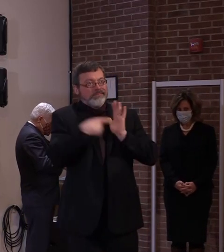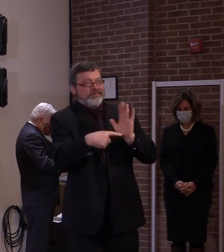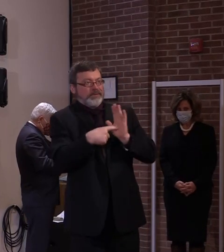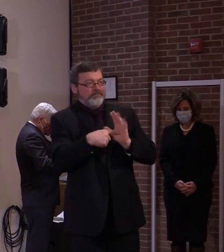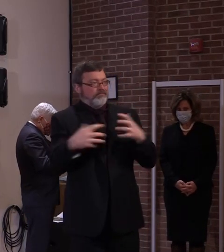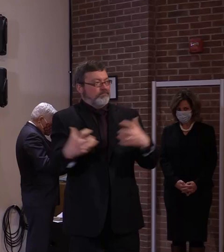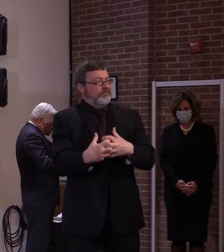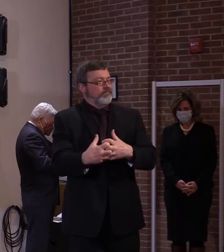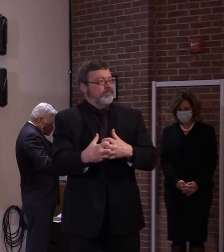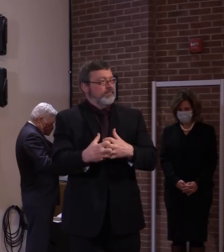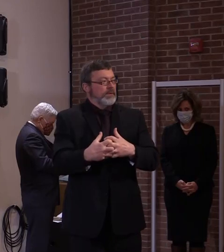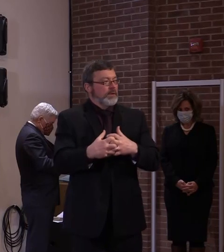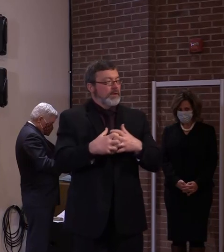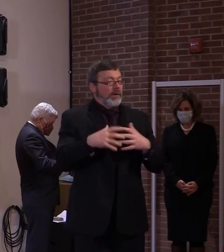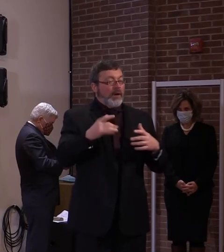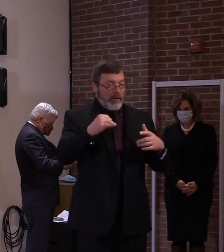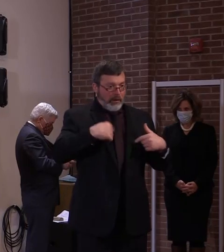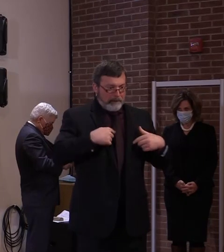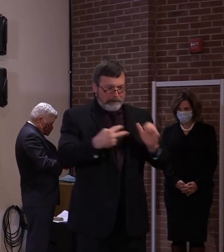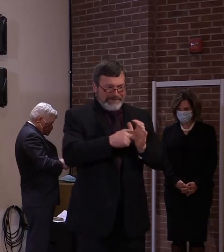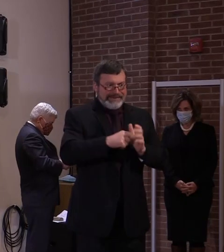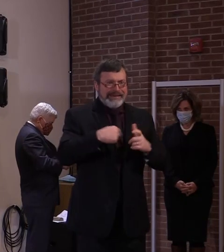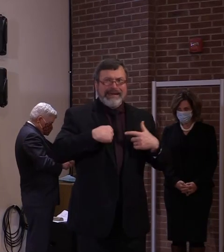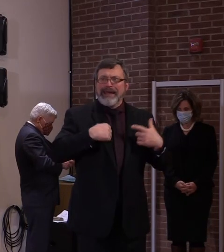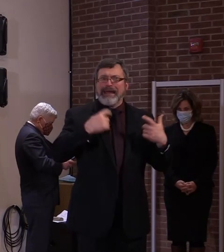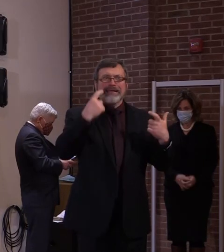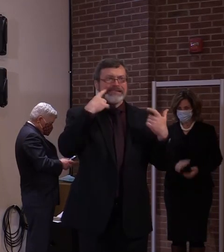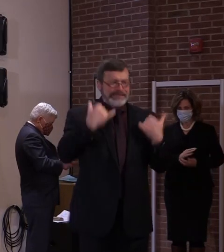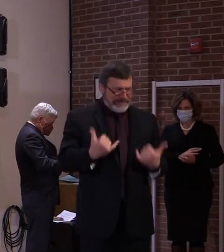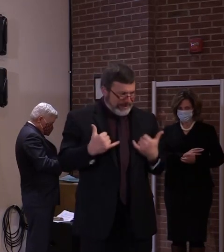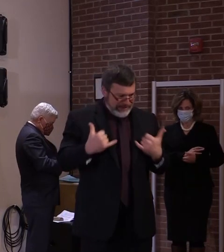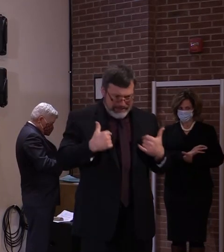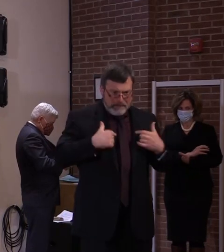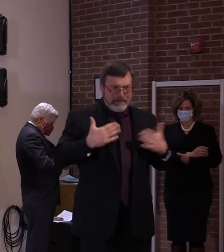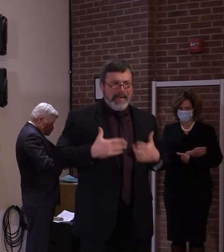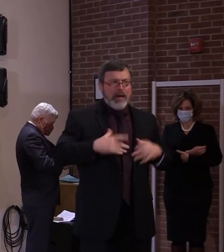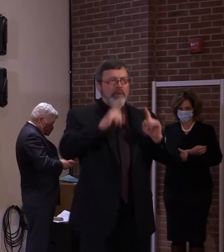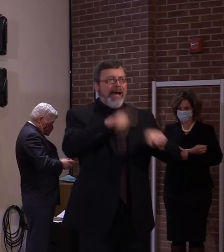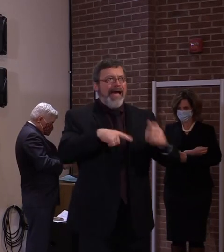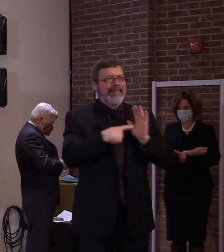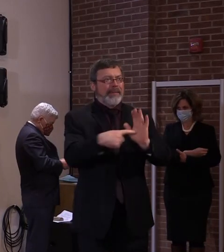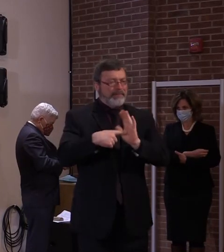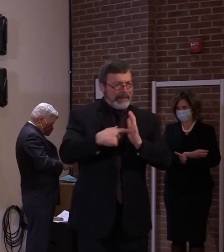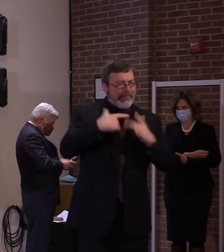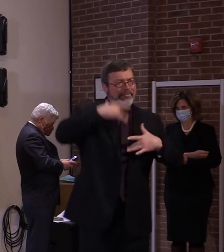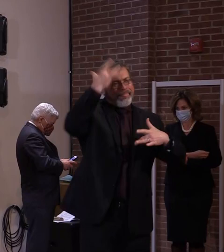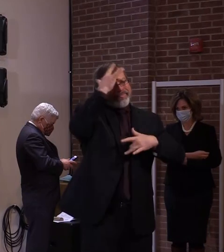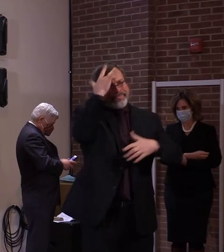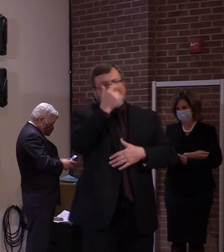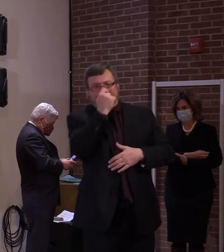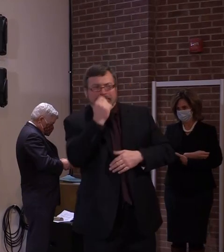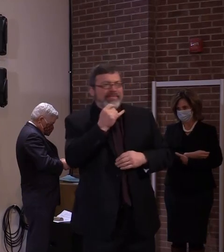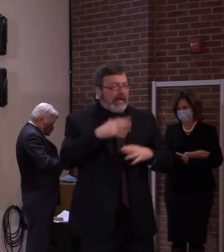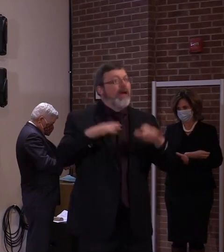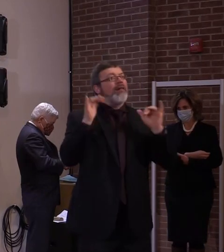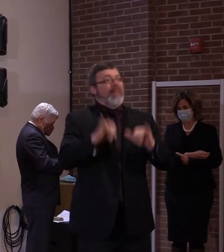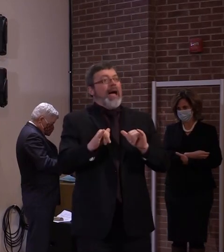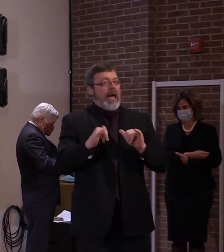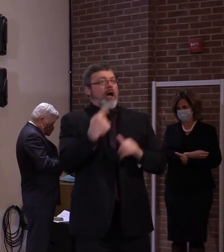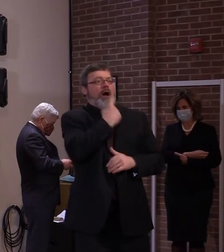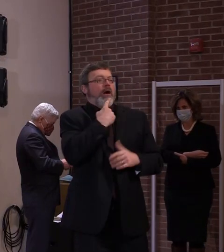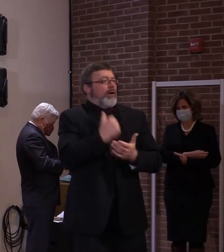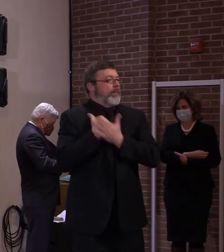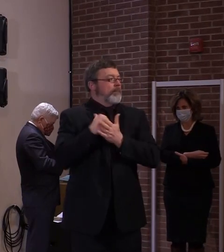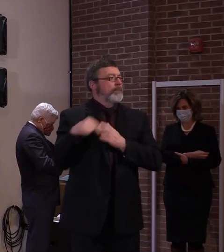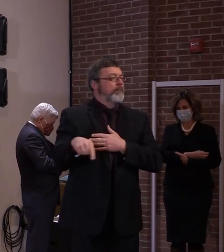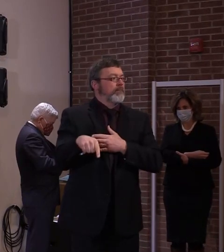turned positive. And that's why they do come as a two-pack, and we recommend you do the first test a few days before the holiday gathering